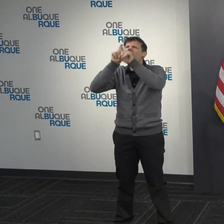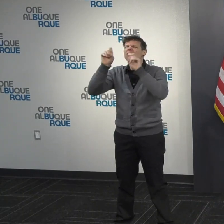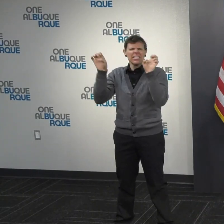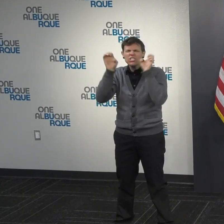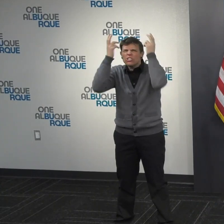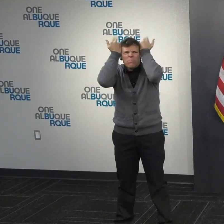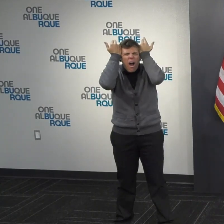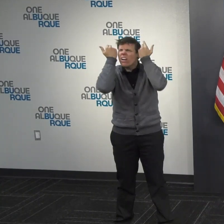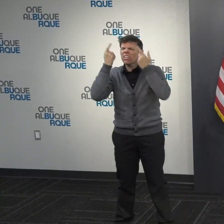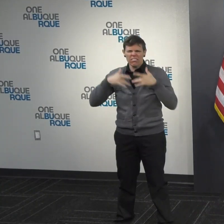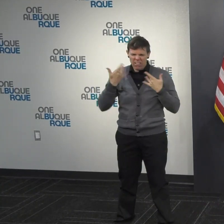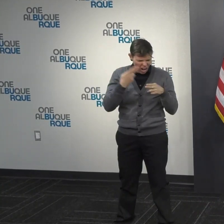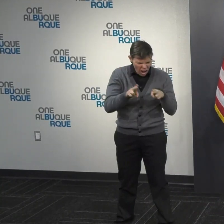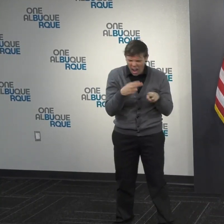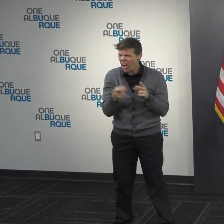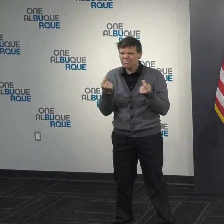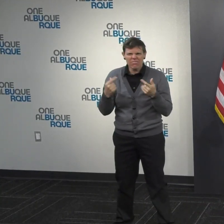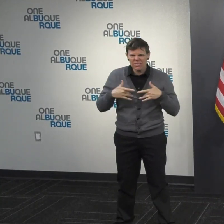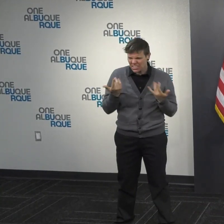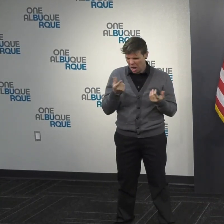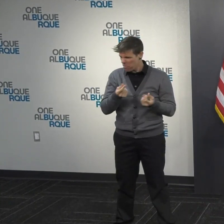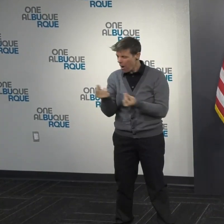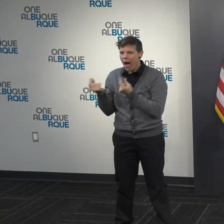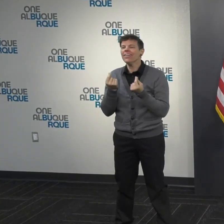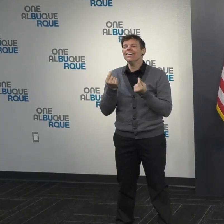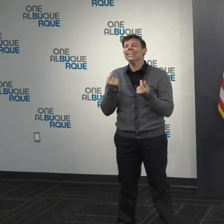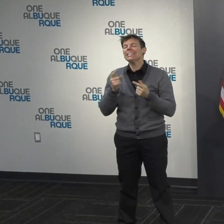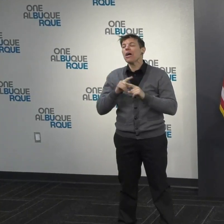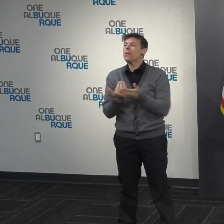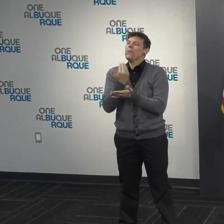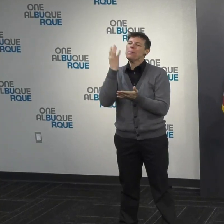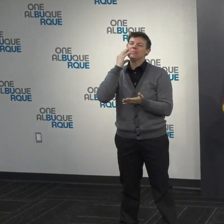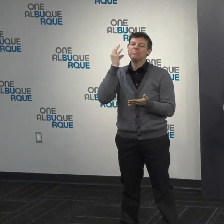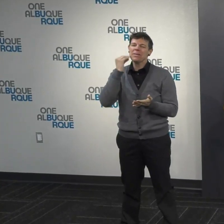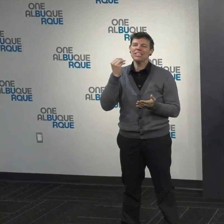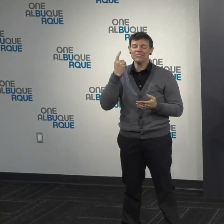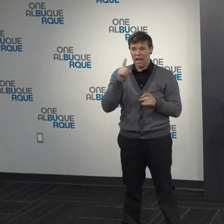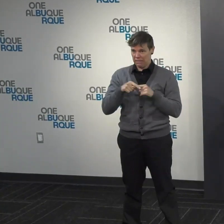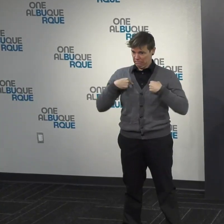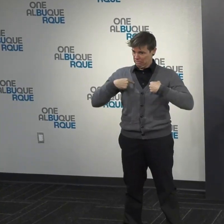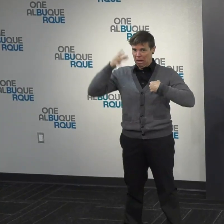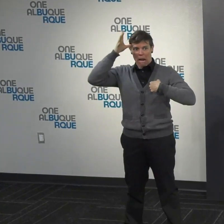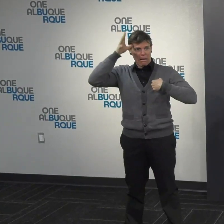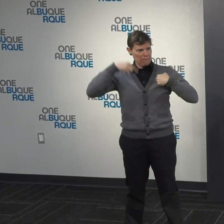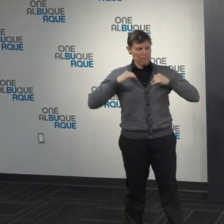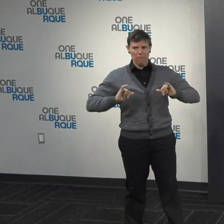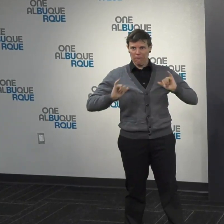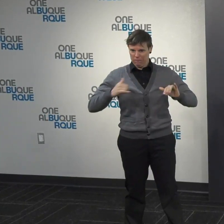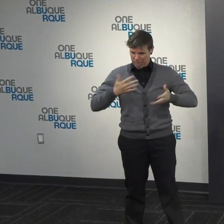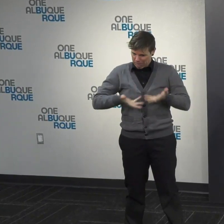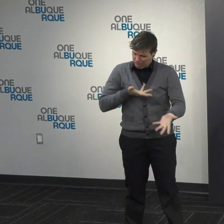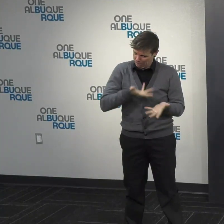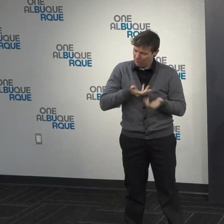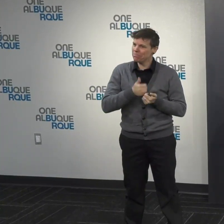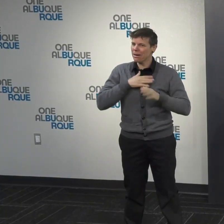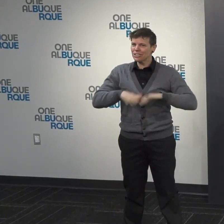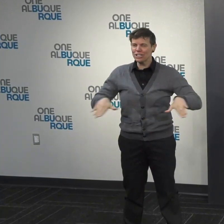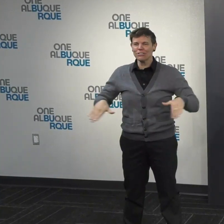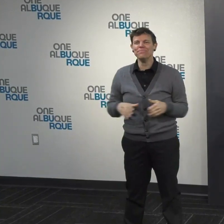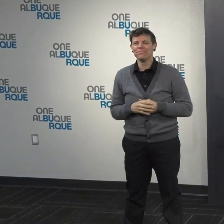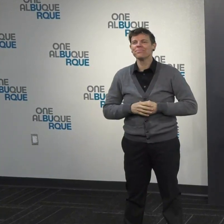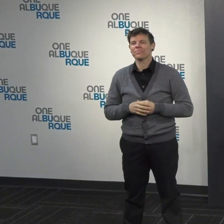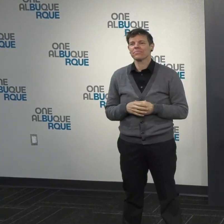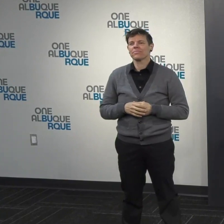dad, so it was pretty cool to go through those. Now, we do want to talk about what's going on with respect to everything at our city